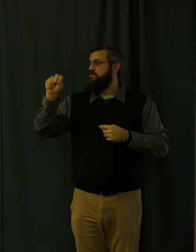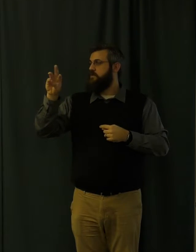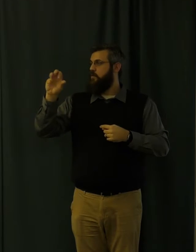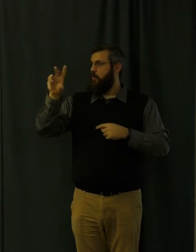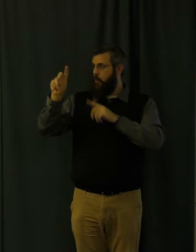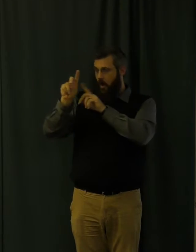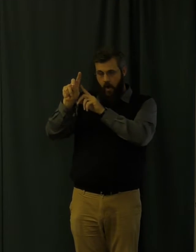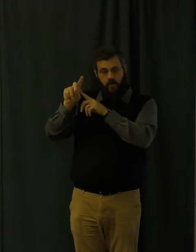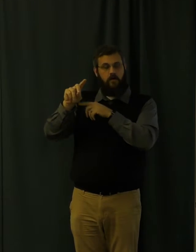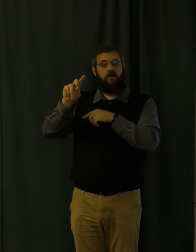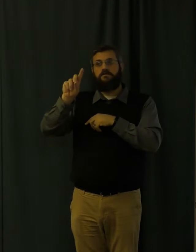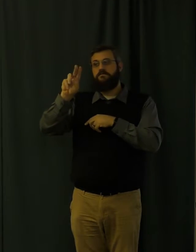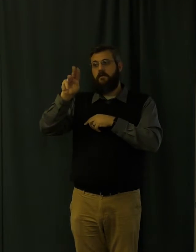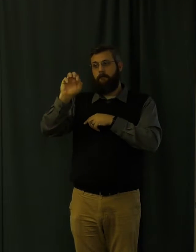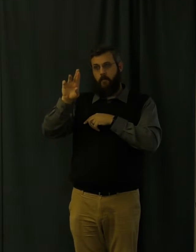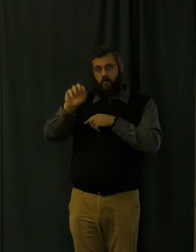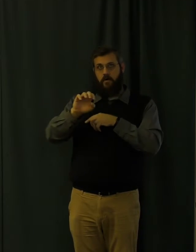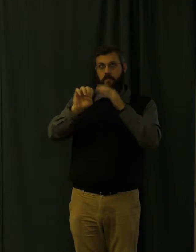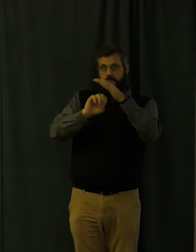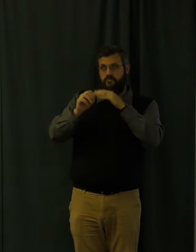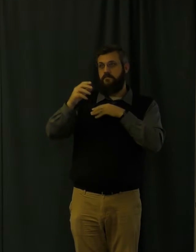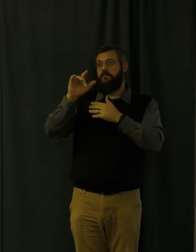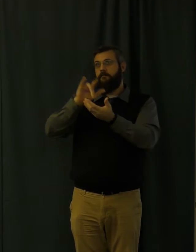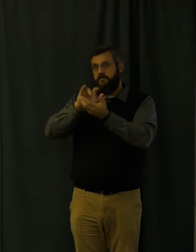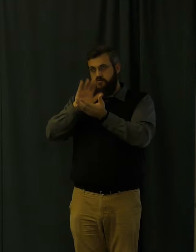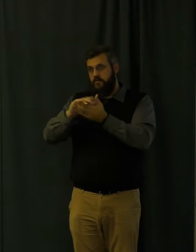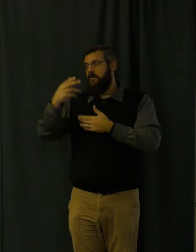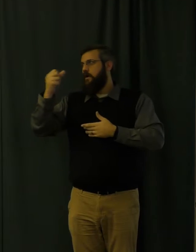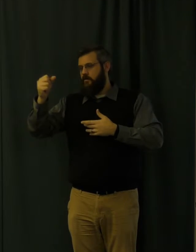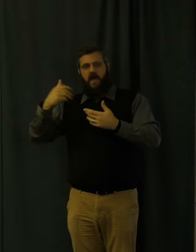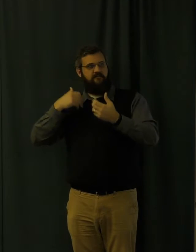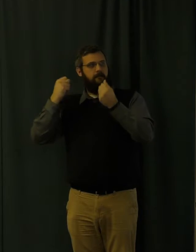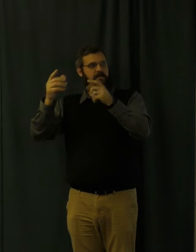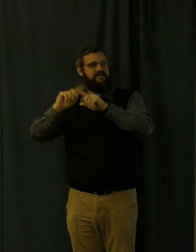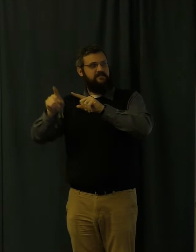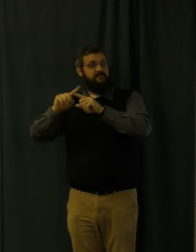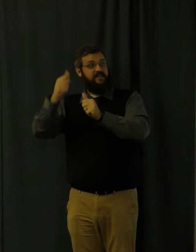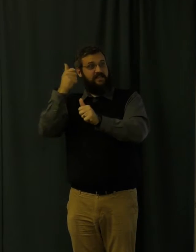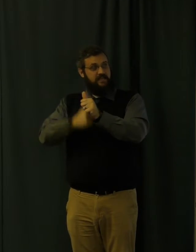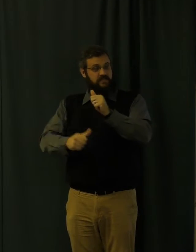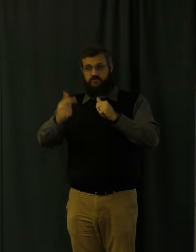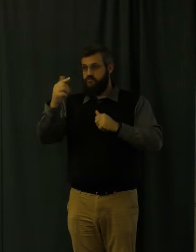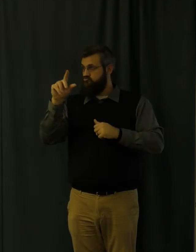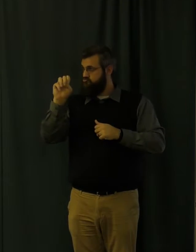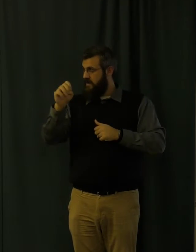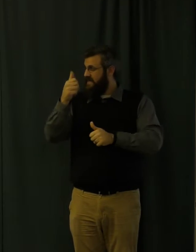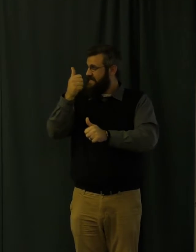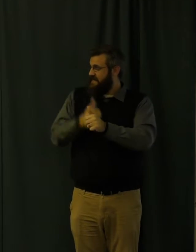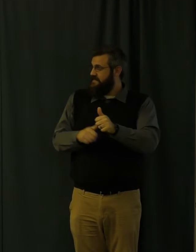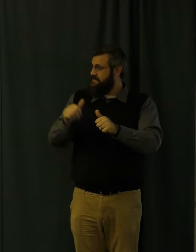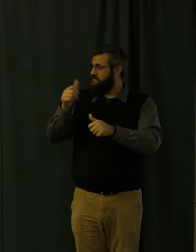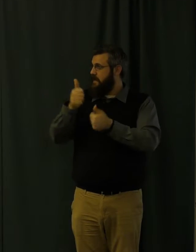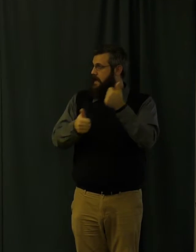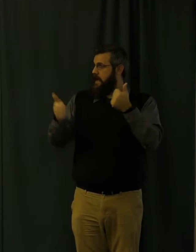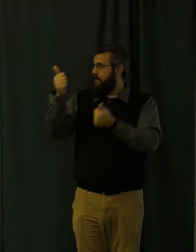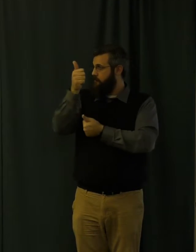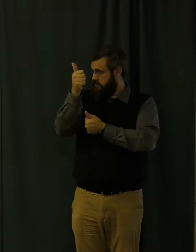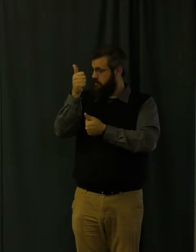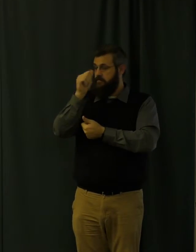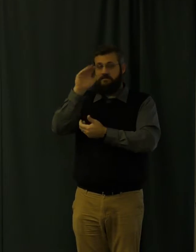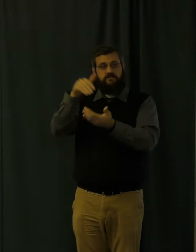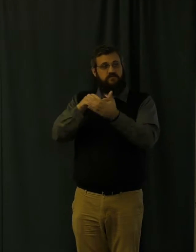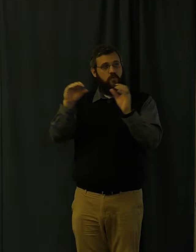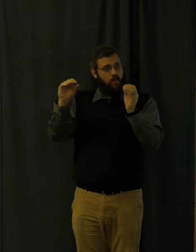a Rosenwald Dunbar Elementary School First Grade Teacher Team Drive, a Rosenwald Dunbar Elementary School, every grade level, every admin team, most central